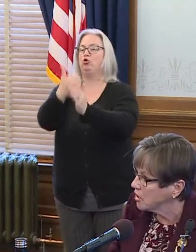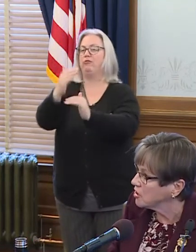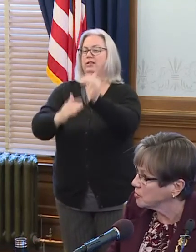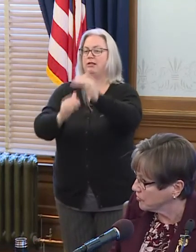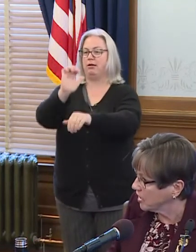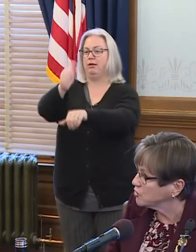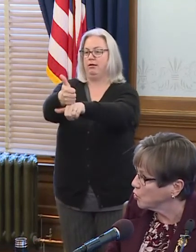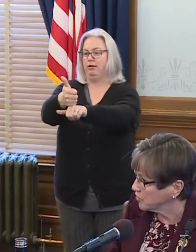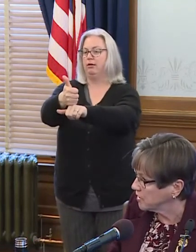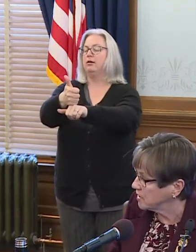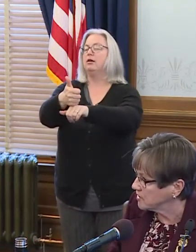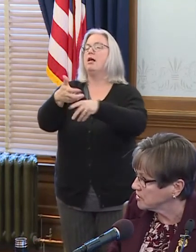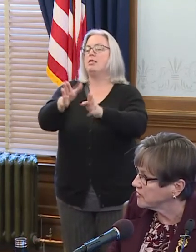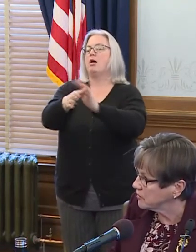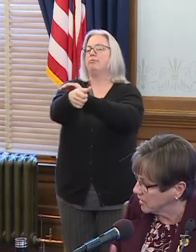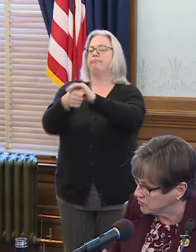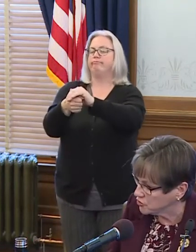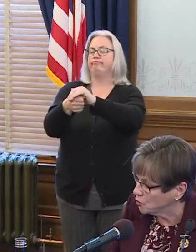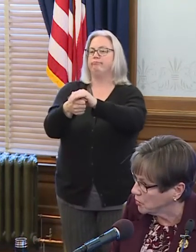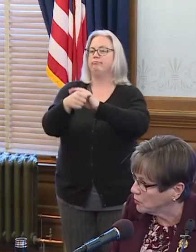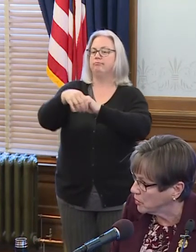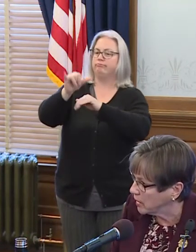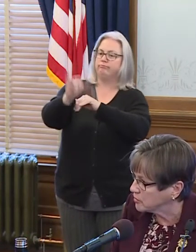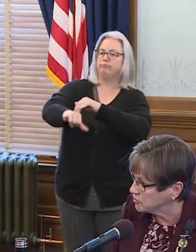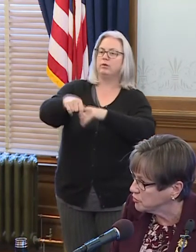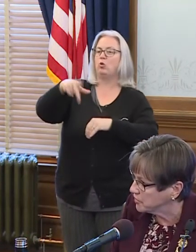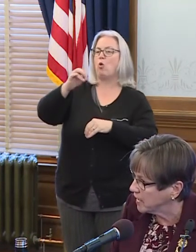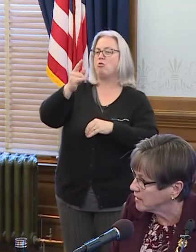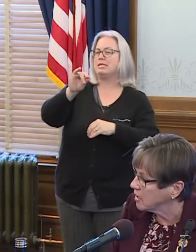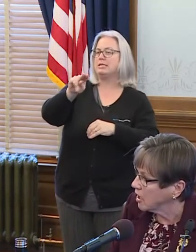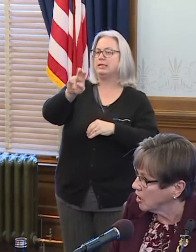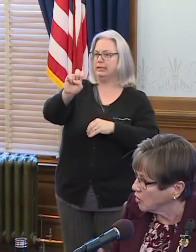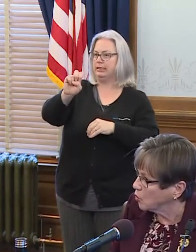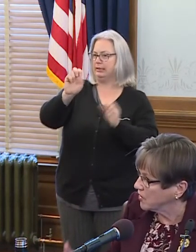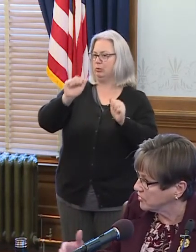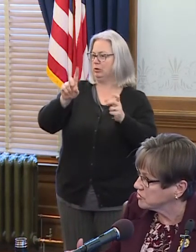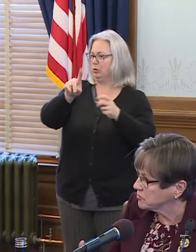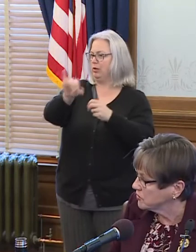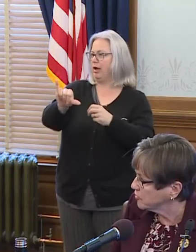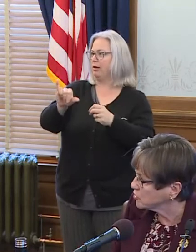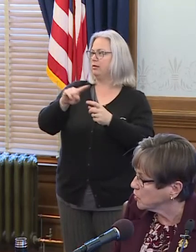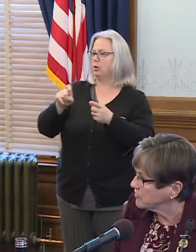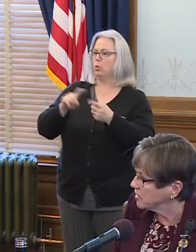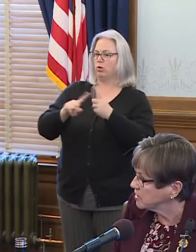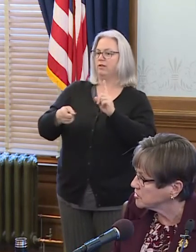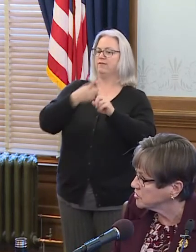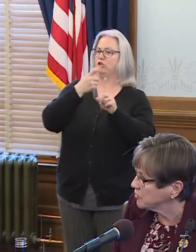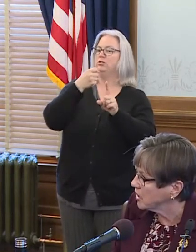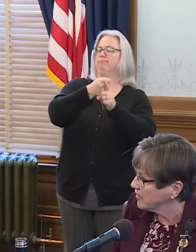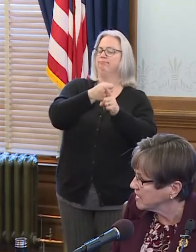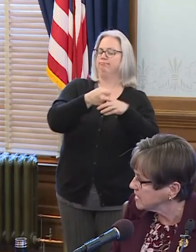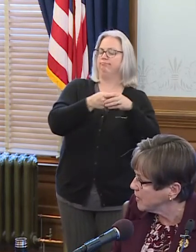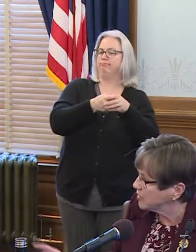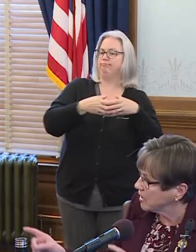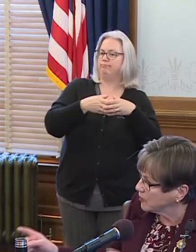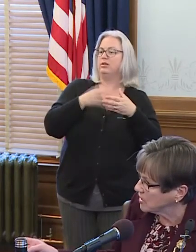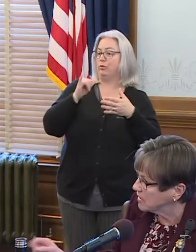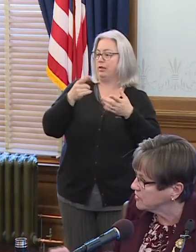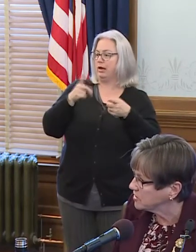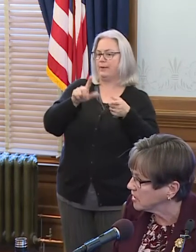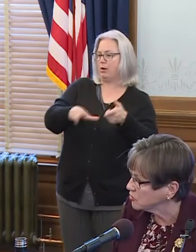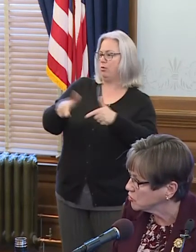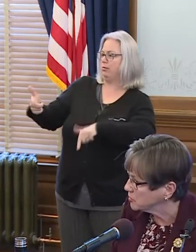us to provide quarantining and stuff. And so we were able to do that when this first wave hit. So that's happened.